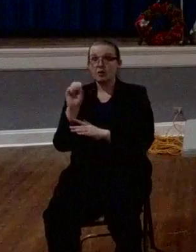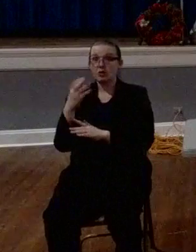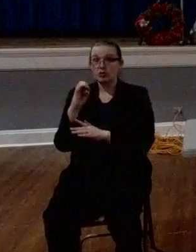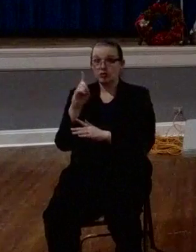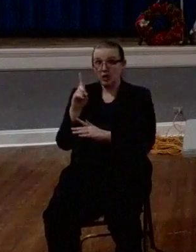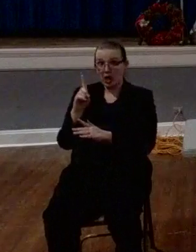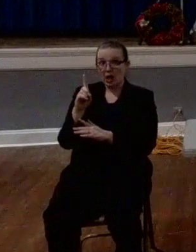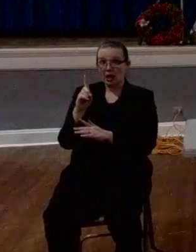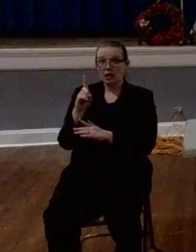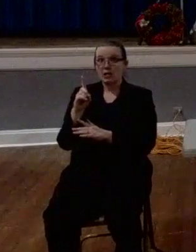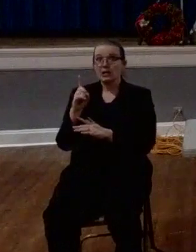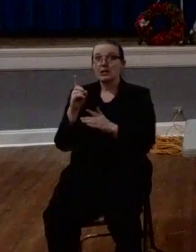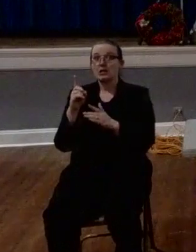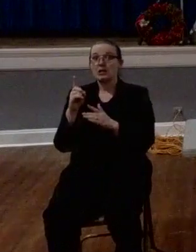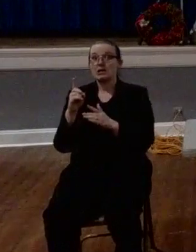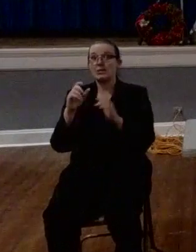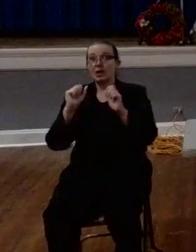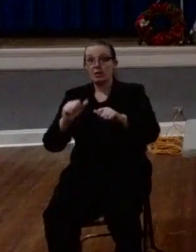yes. beyond